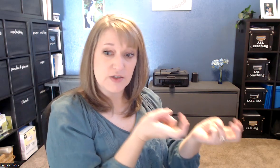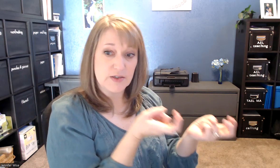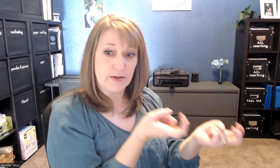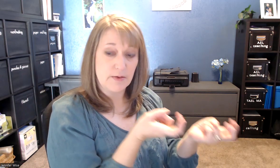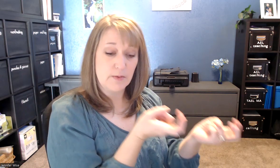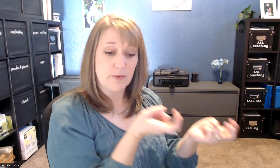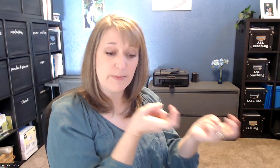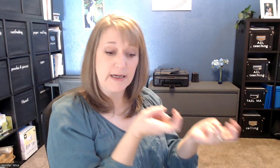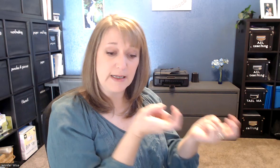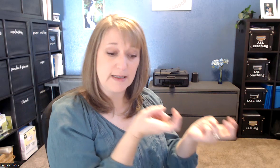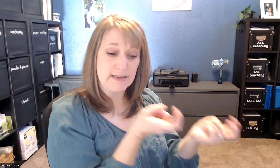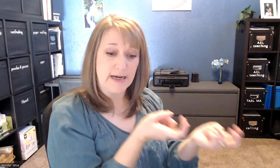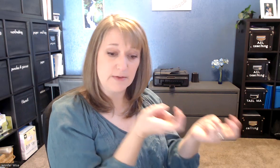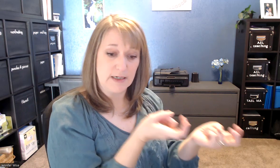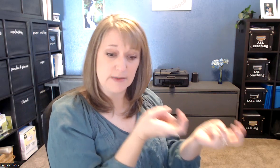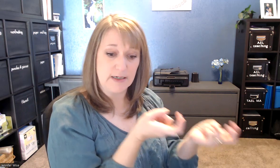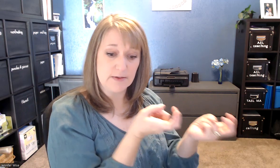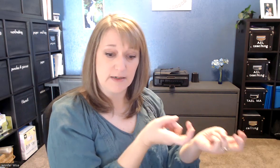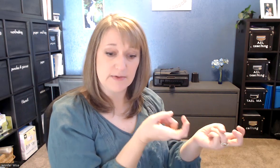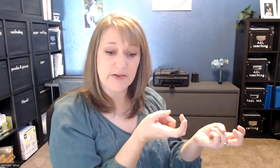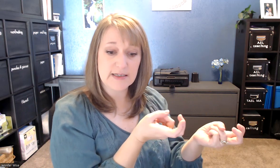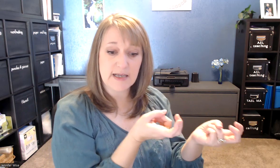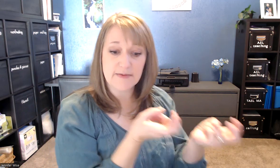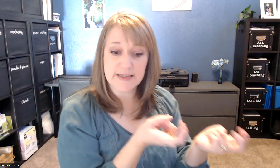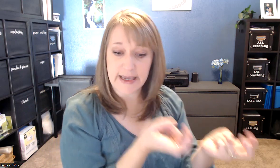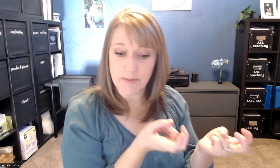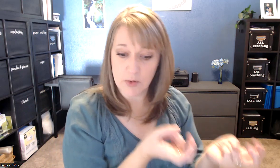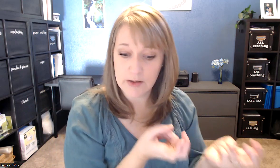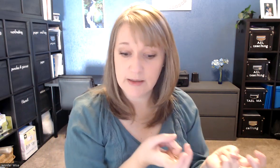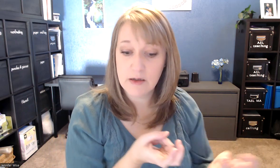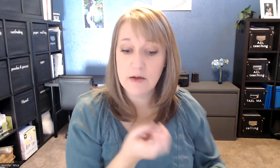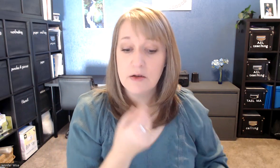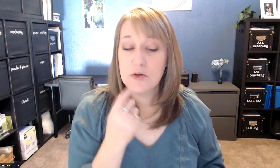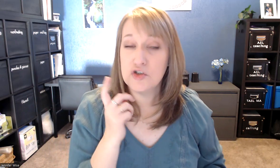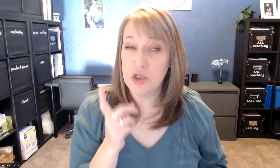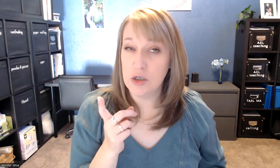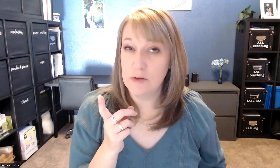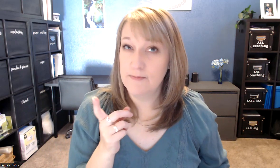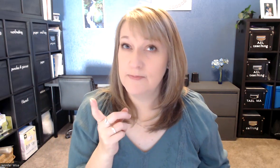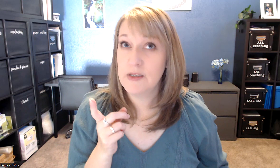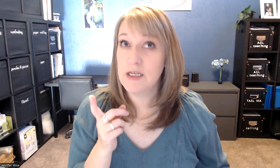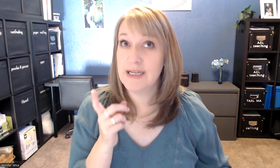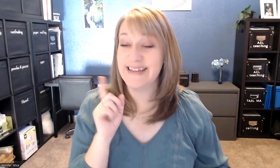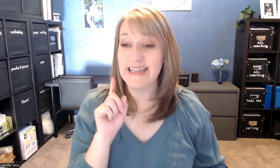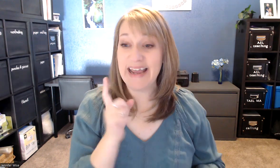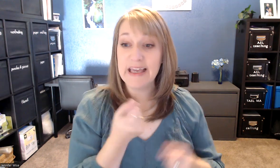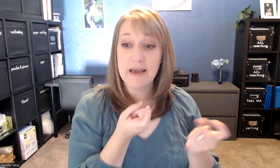just a repeated down, down, down, down. So that's kind of skateboard. So it's like